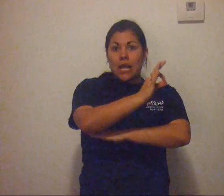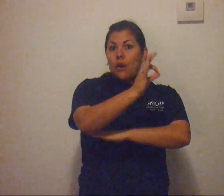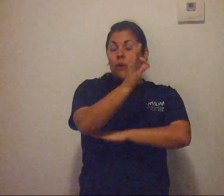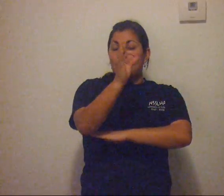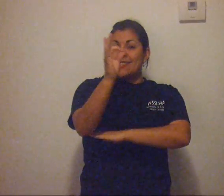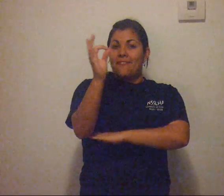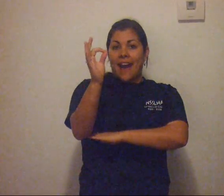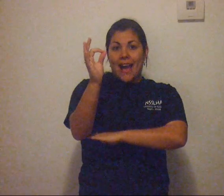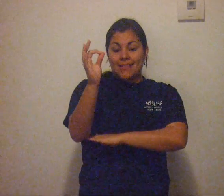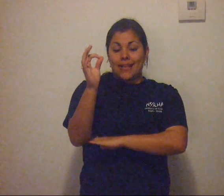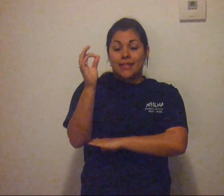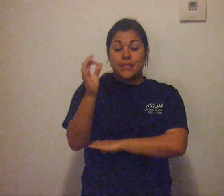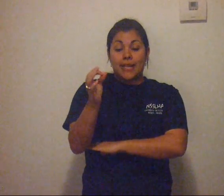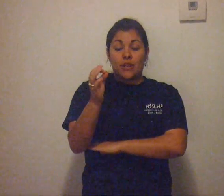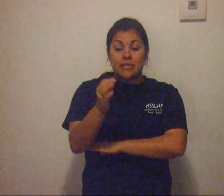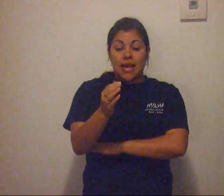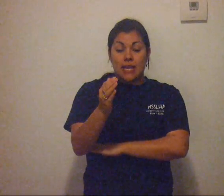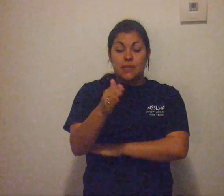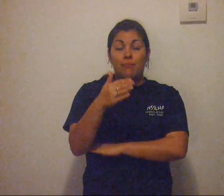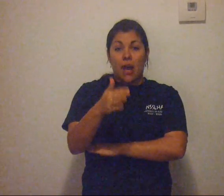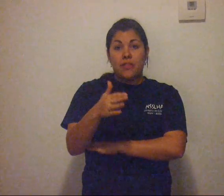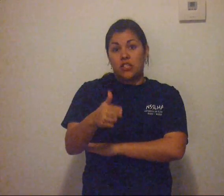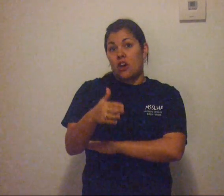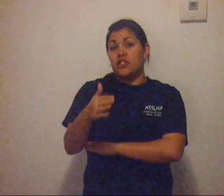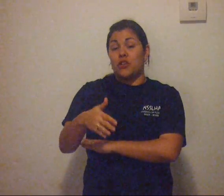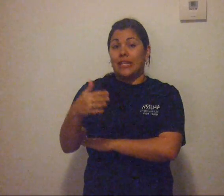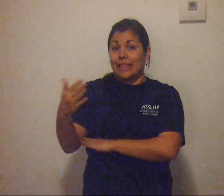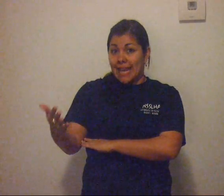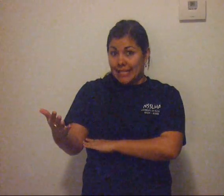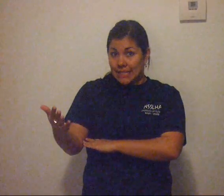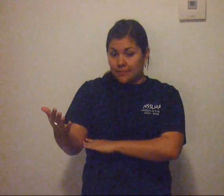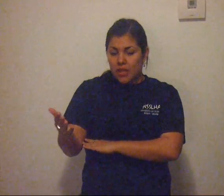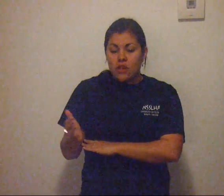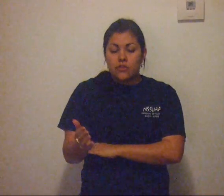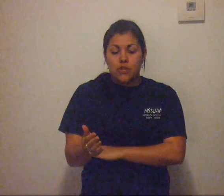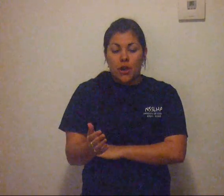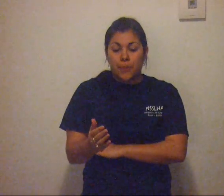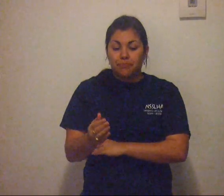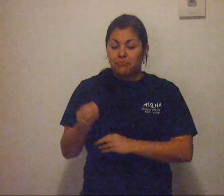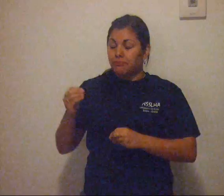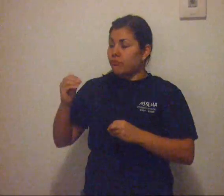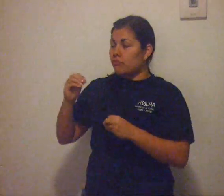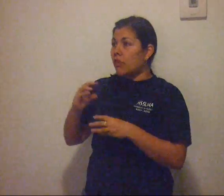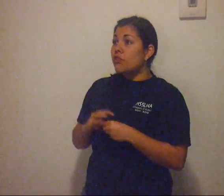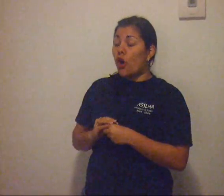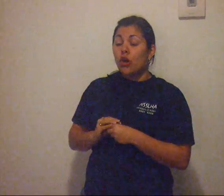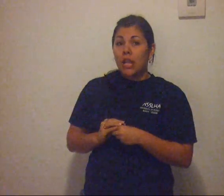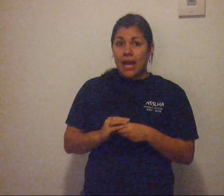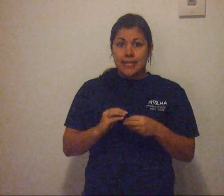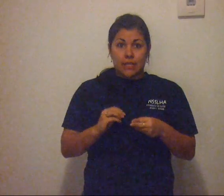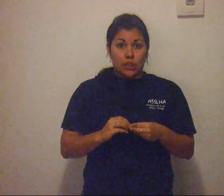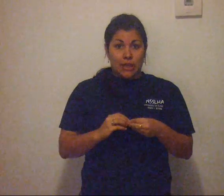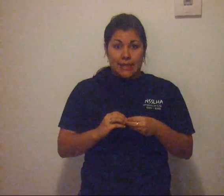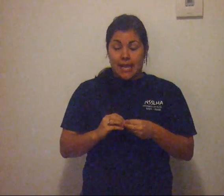slow or as fast as the singer says, "by the dawn's early light." So the whole line is going to look like